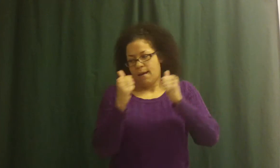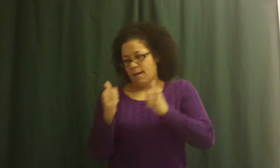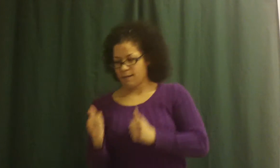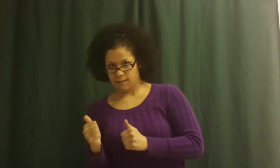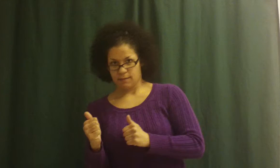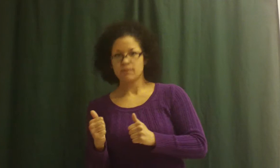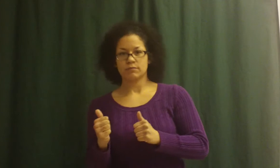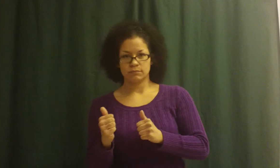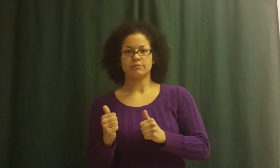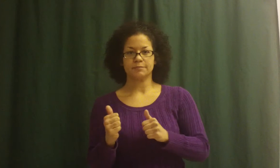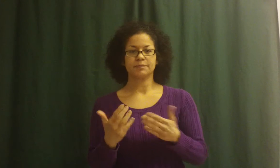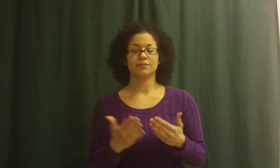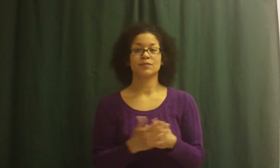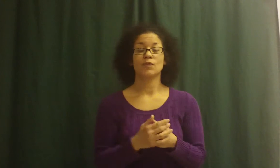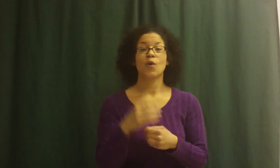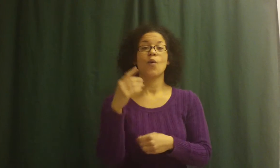and we had an ice storm the night before.